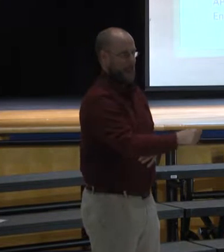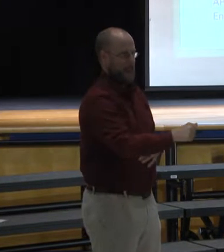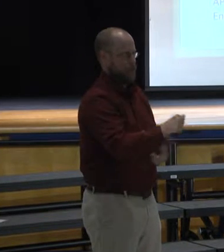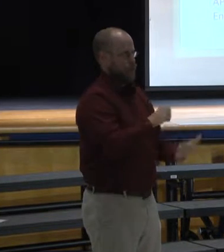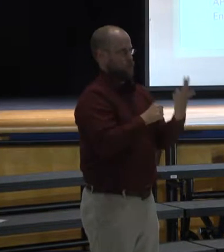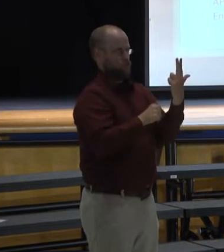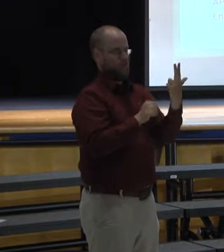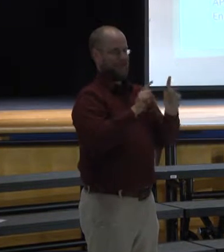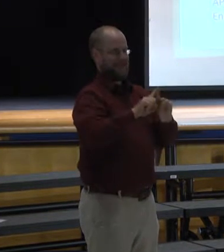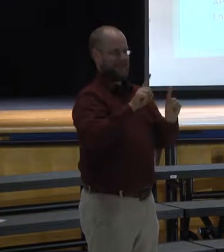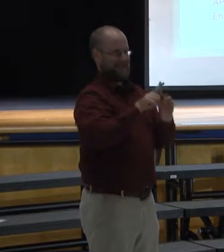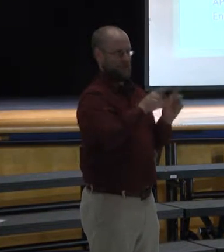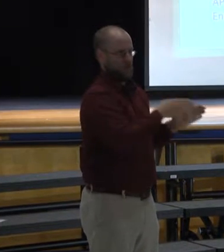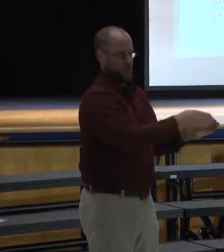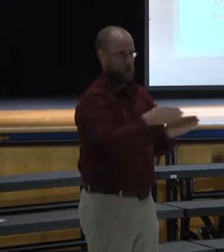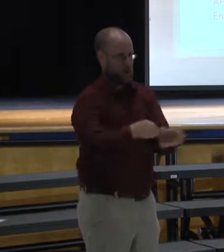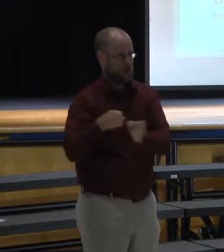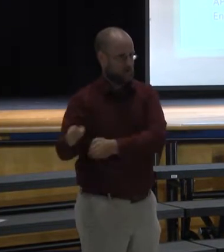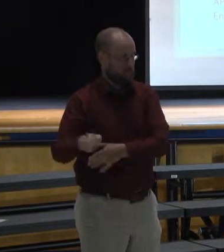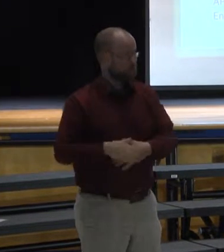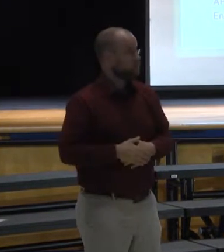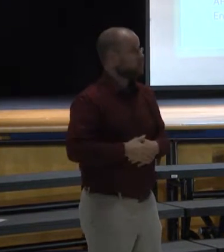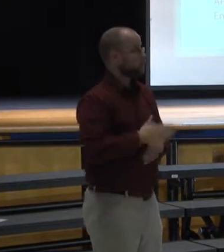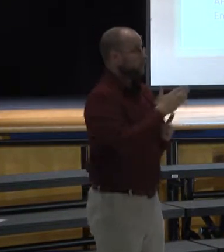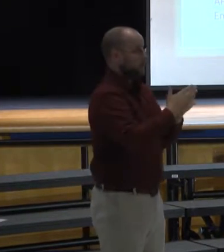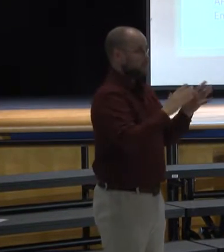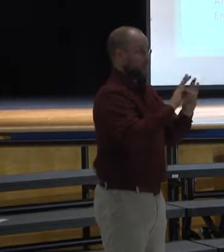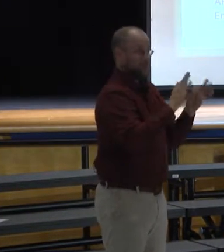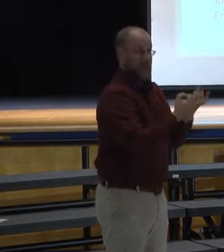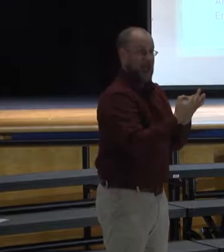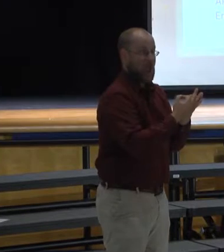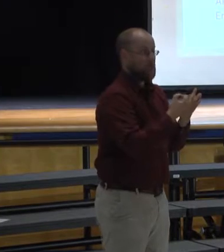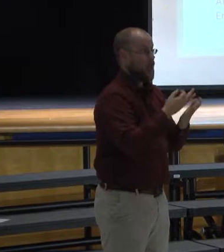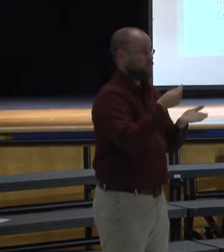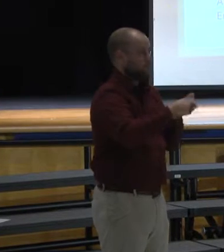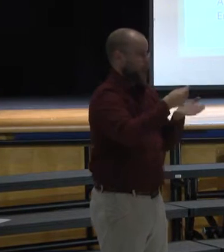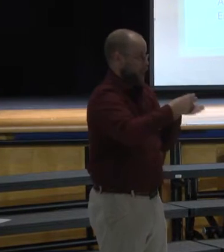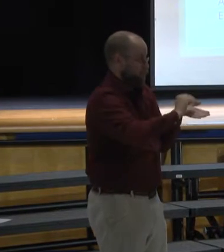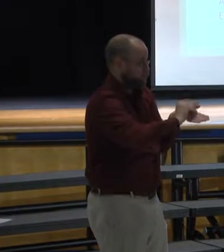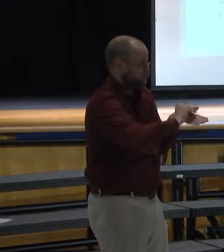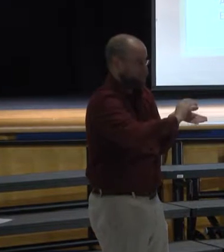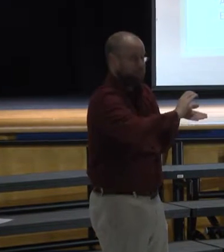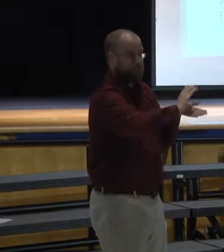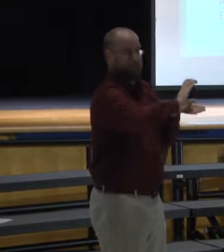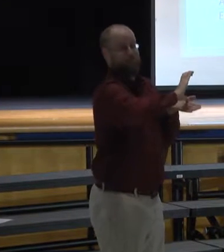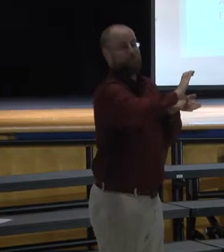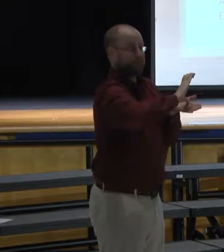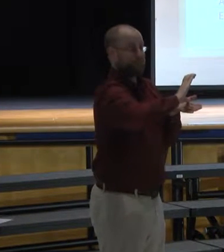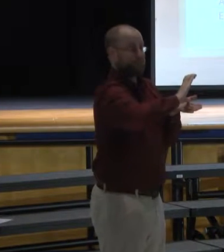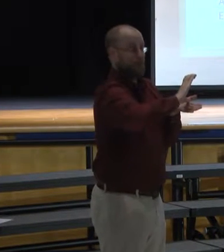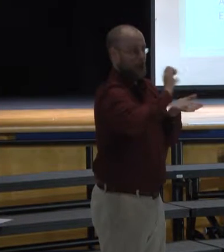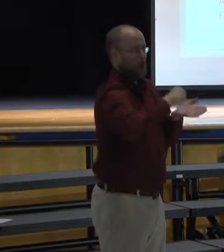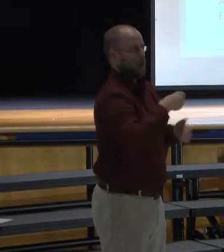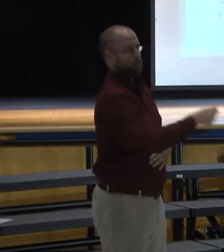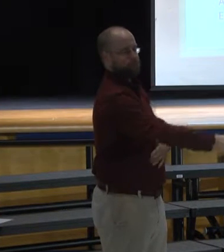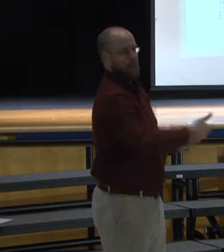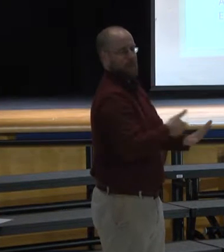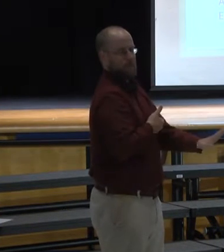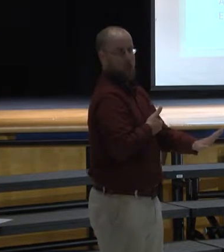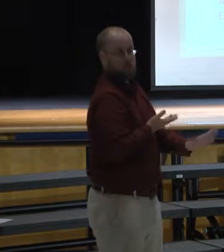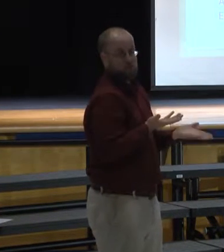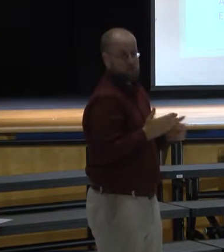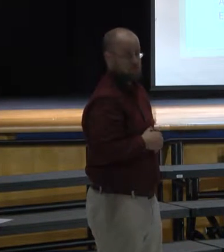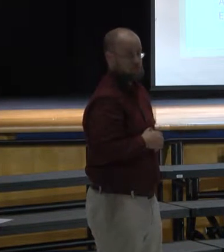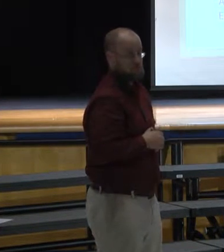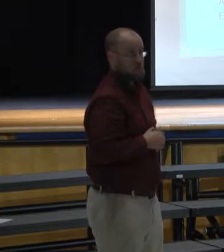ways. All right, some families are fortunate enough, they might have saved up a significant amount of money that they can use beforehand. Sometimes